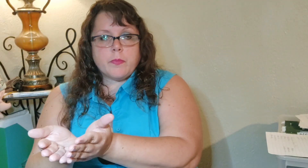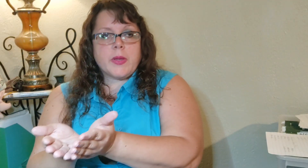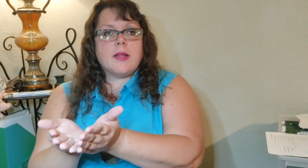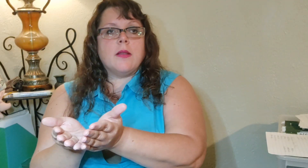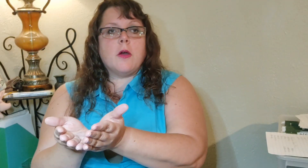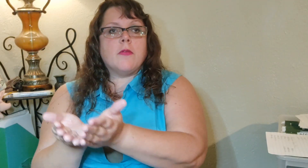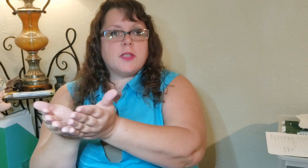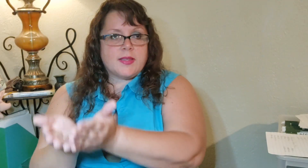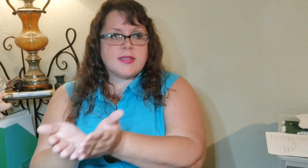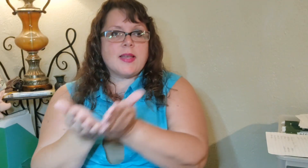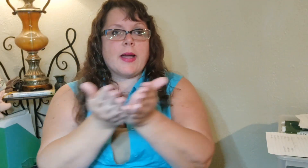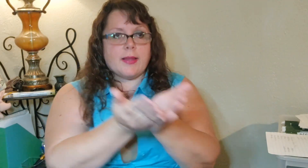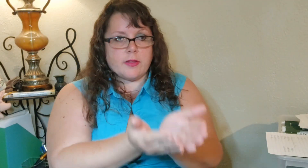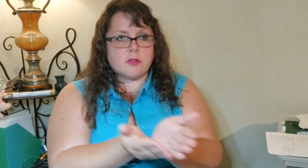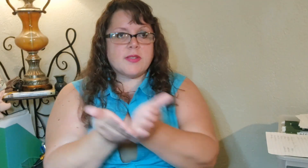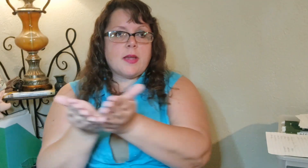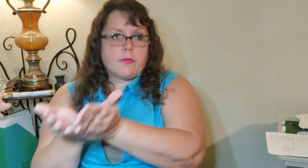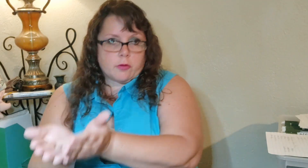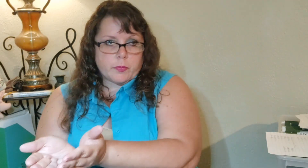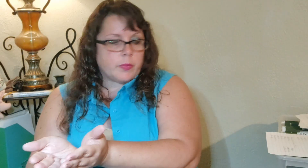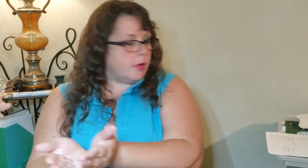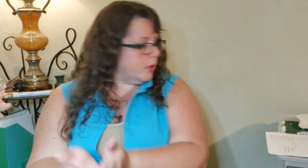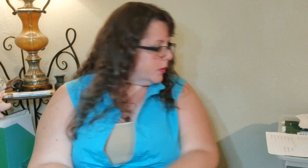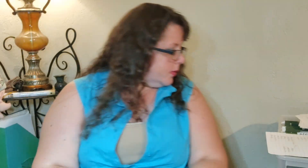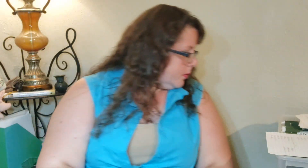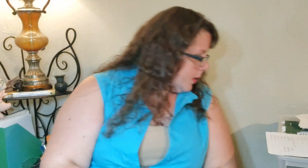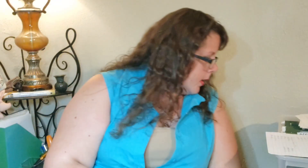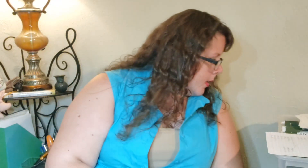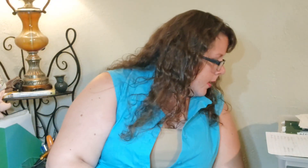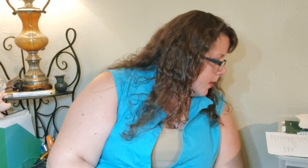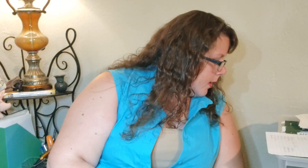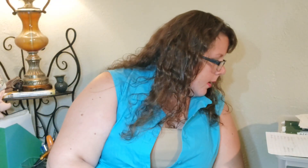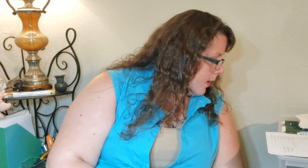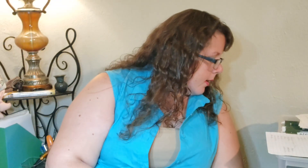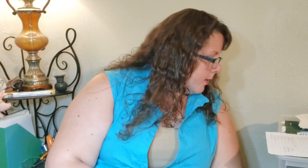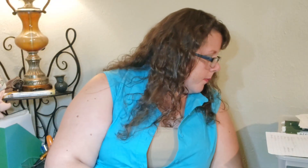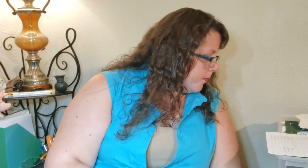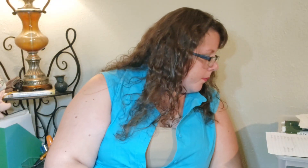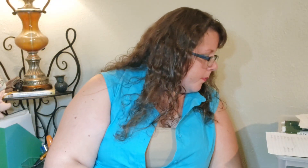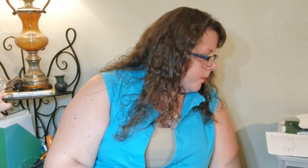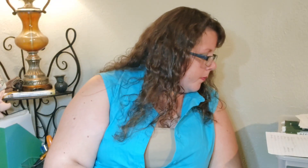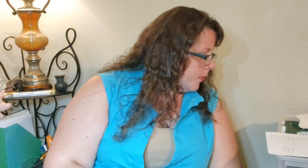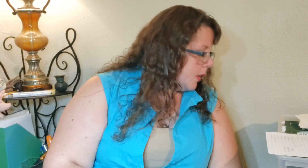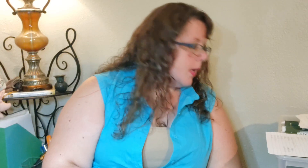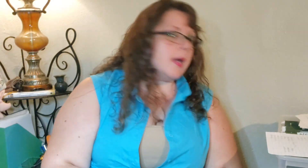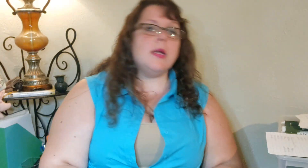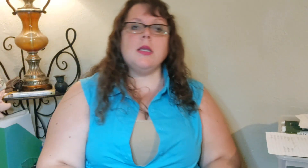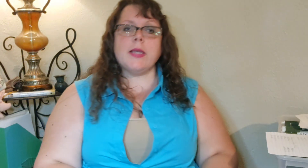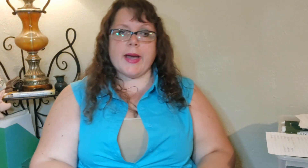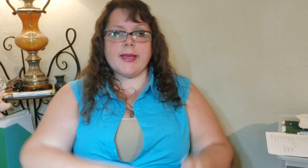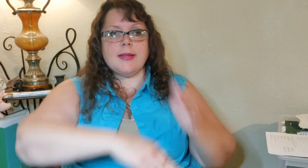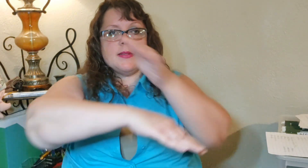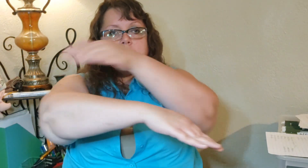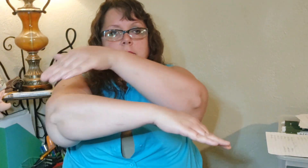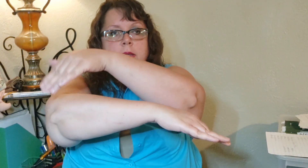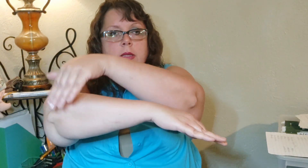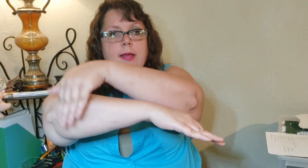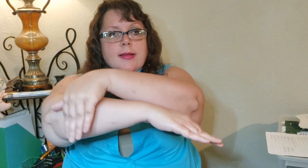but over to the side, like there's several books. Nights, it's